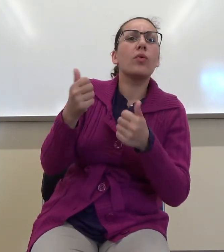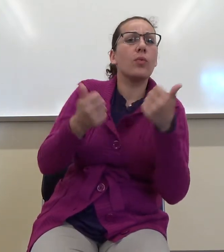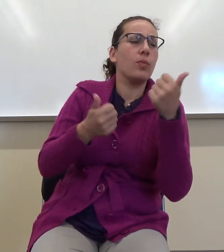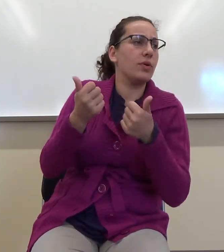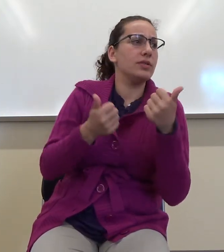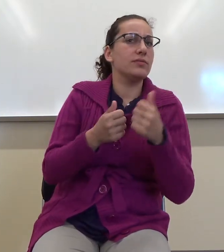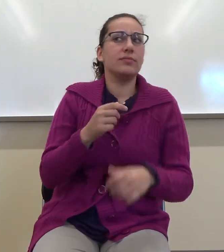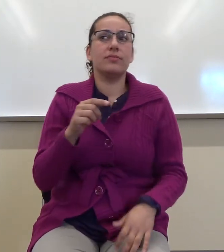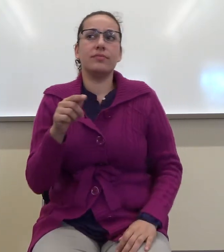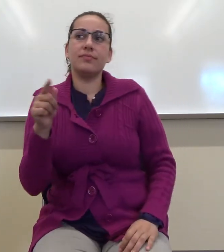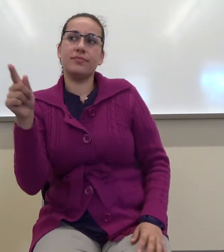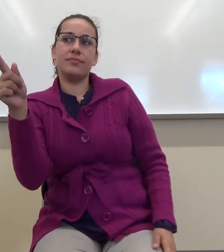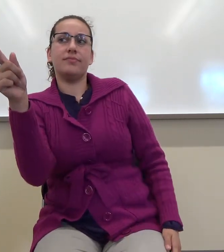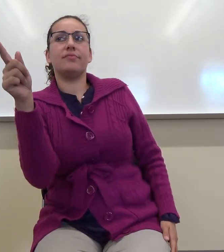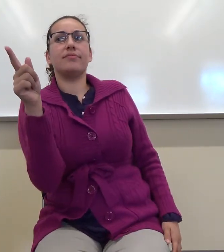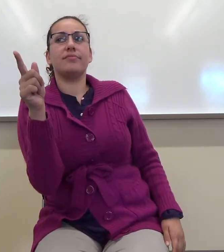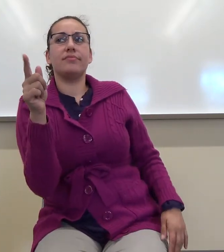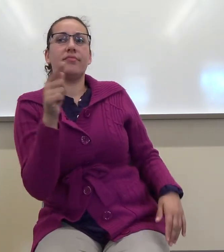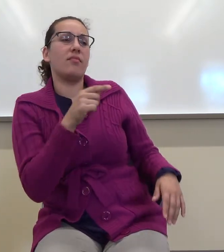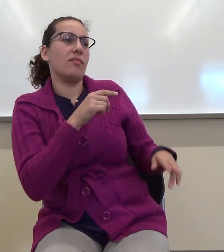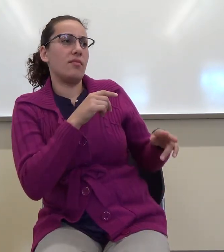People, it should be with.